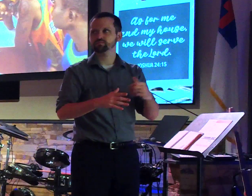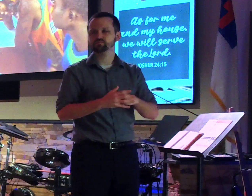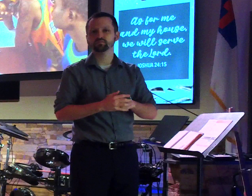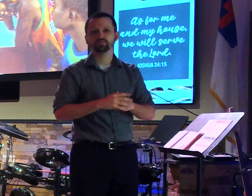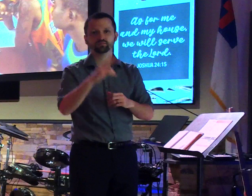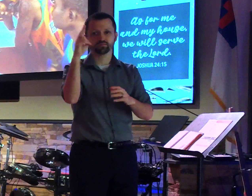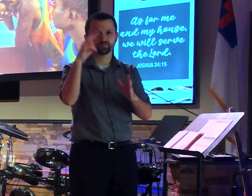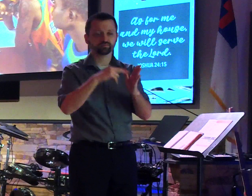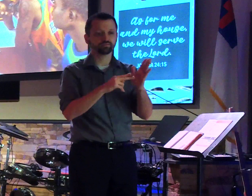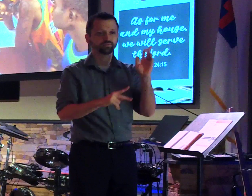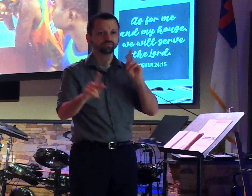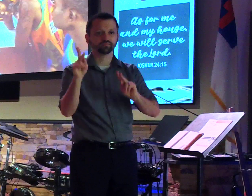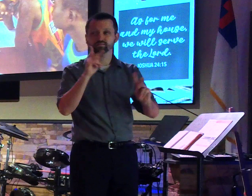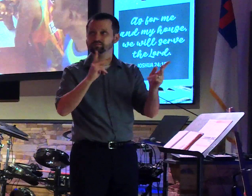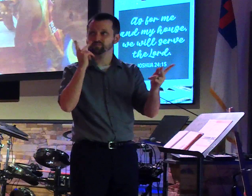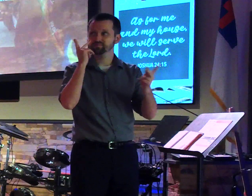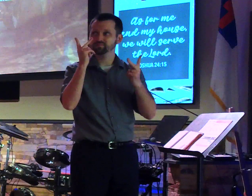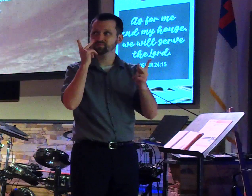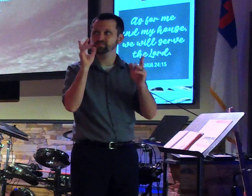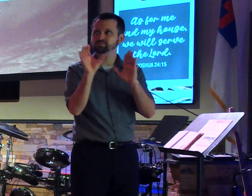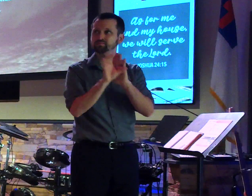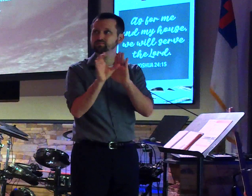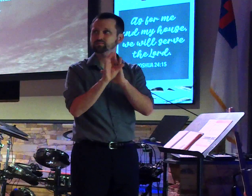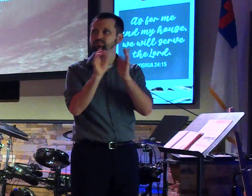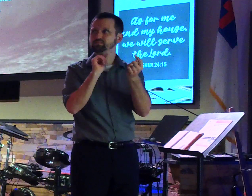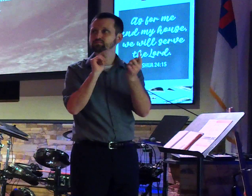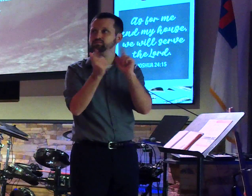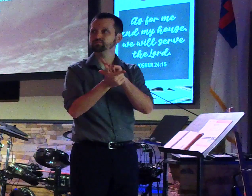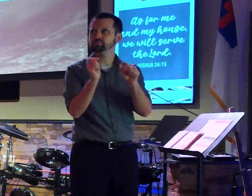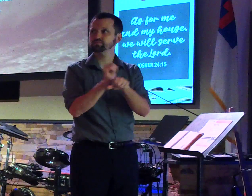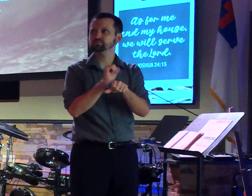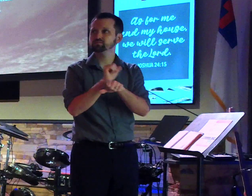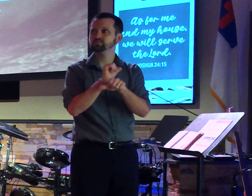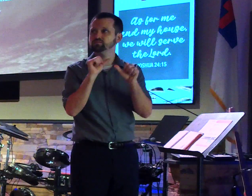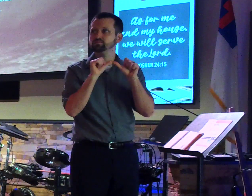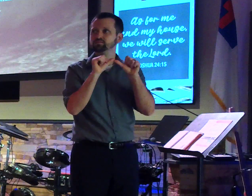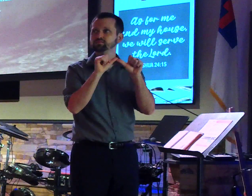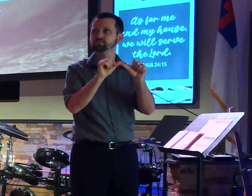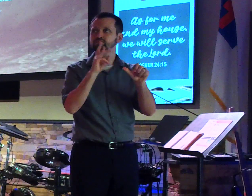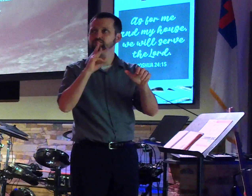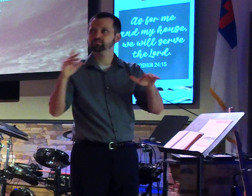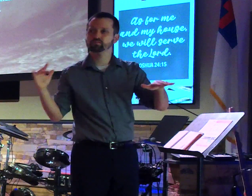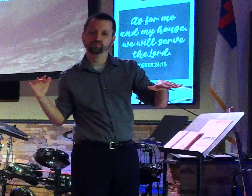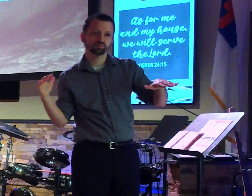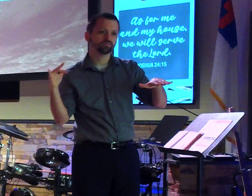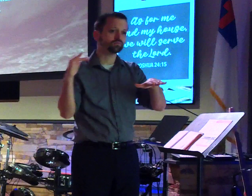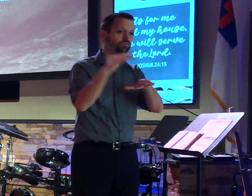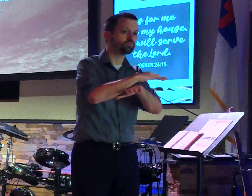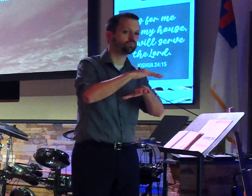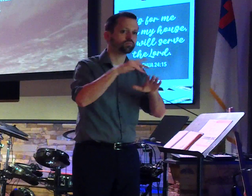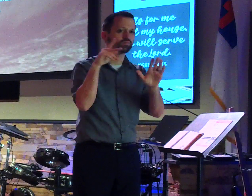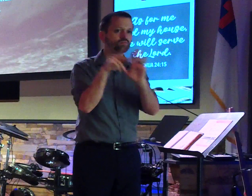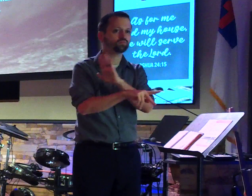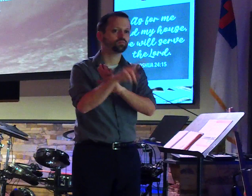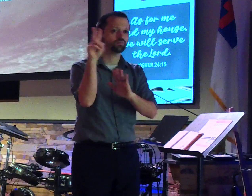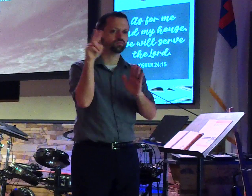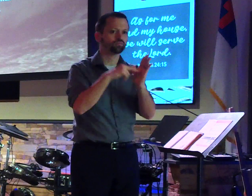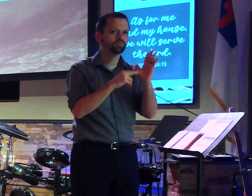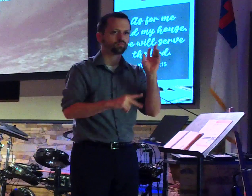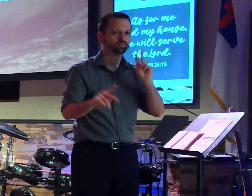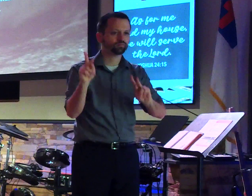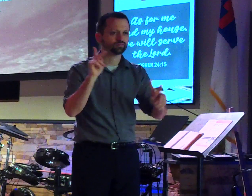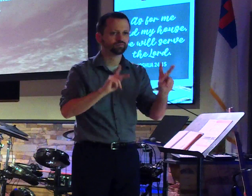Yeah, 2,000 people. You'll see pictures of translation work that had been going on, but then the tsunami came, 2,000 people were killed.